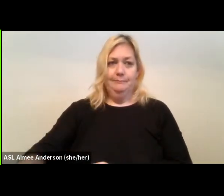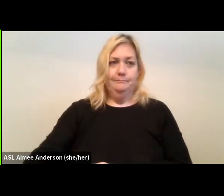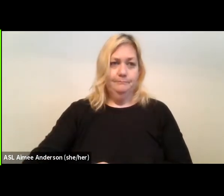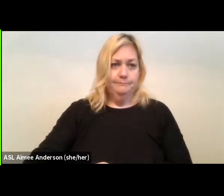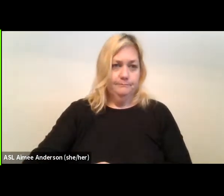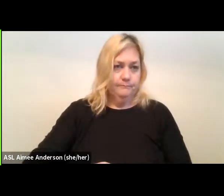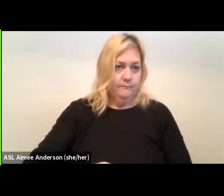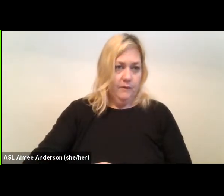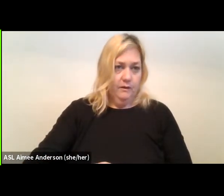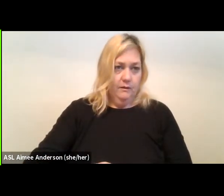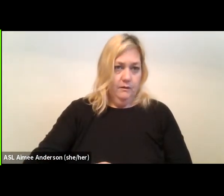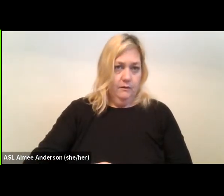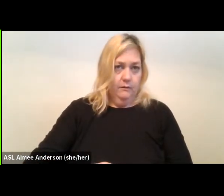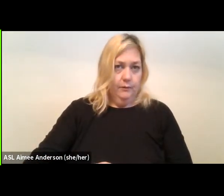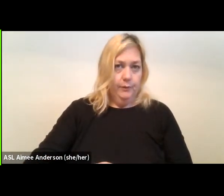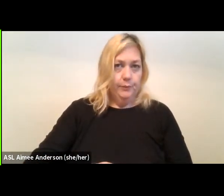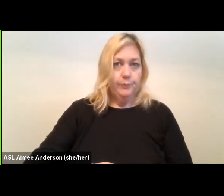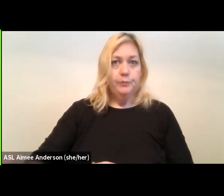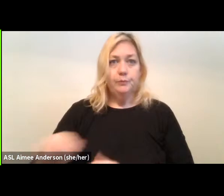from the previous list.